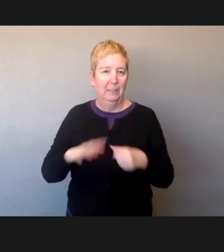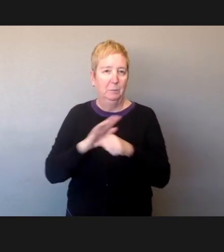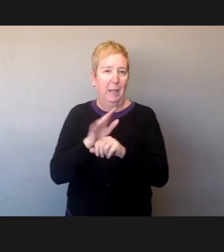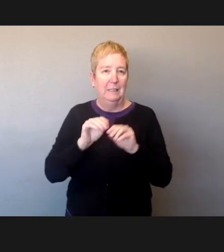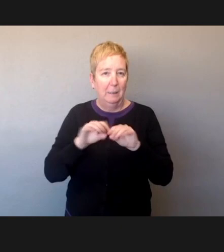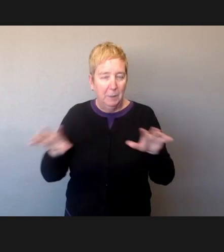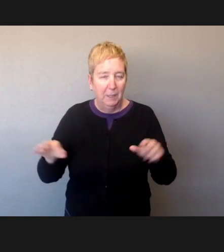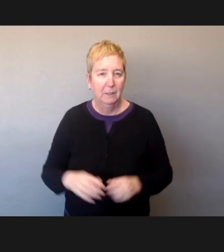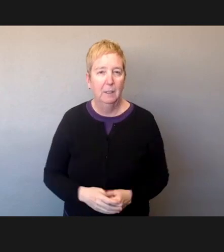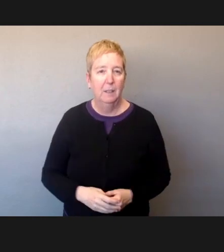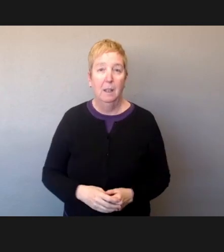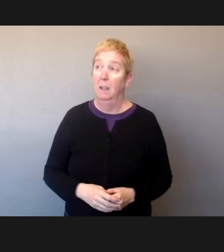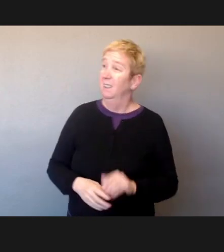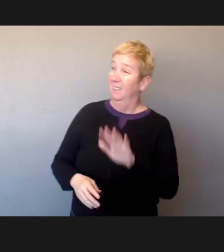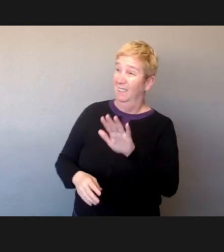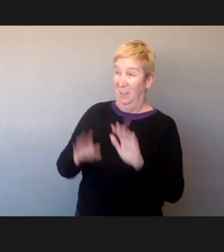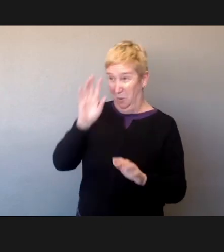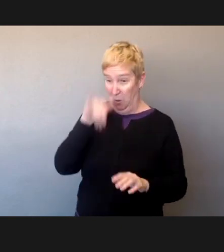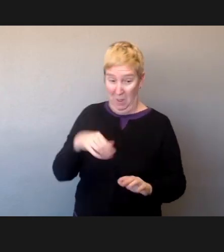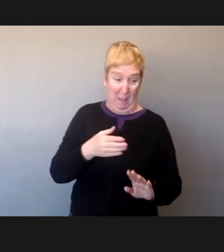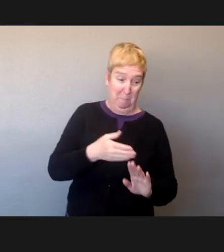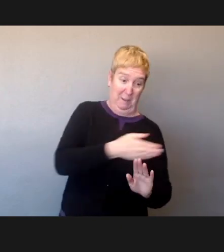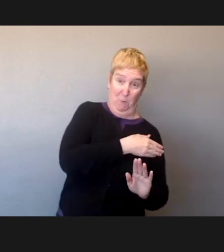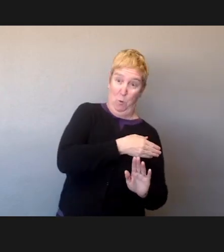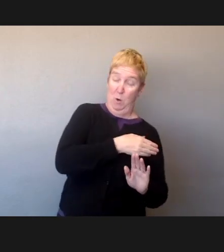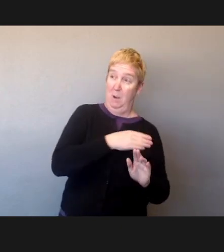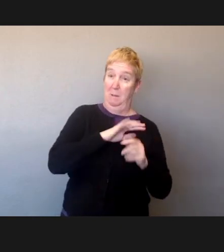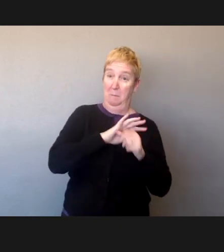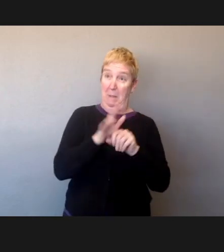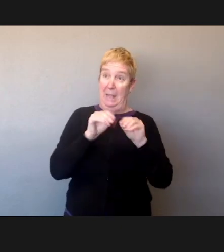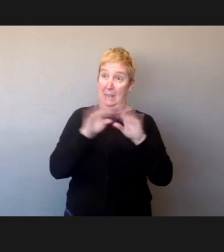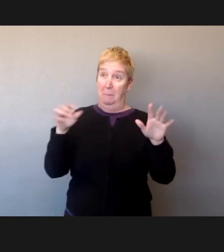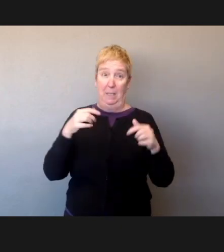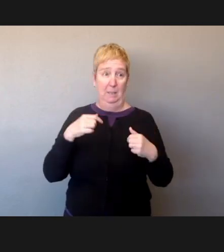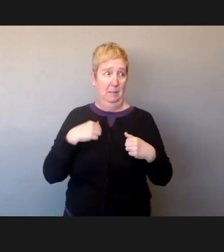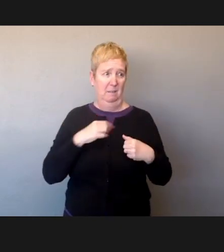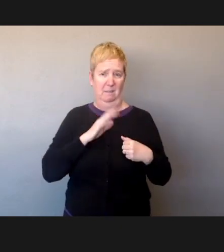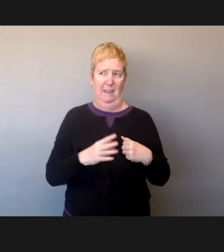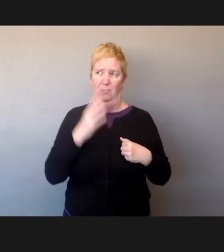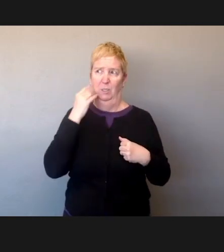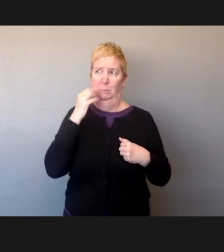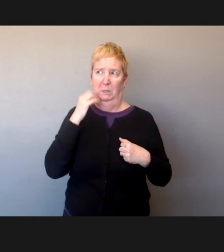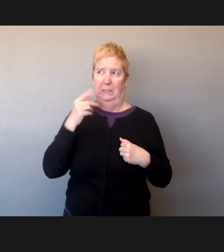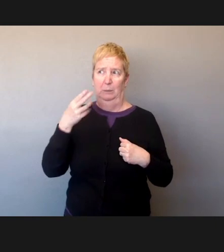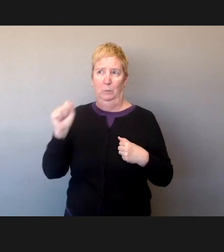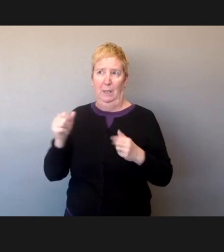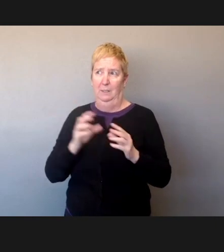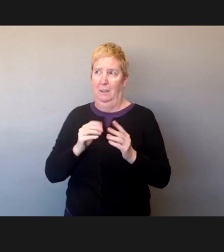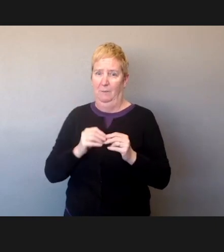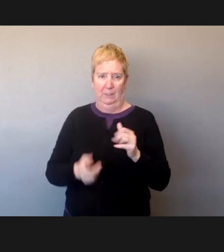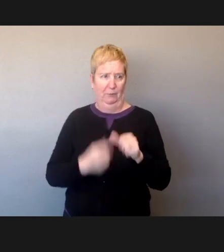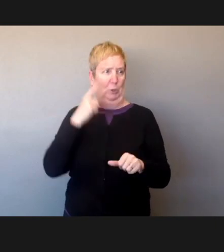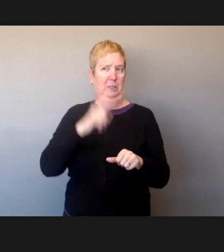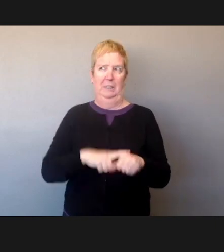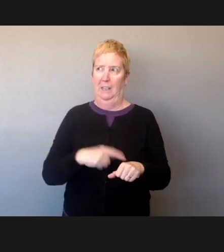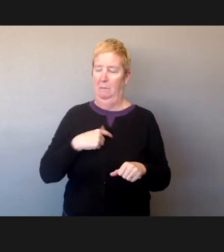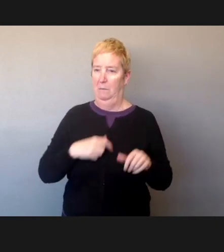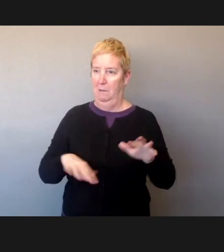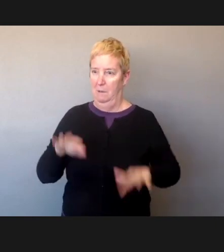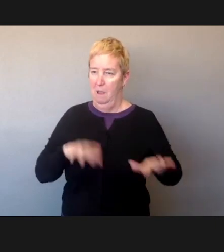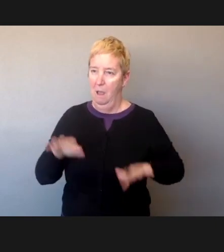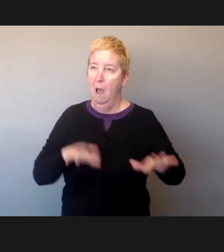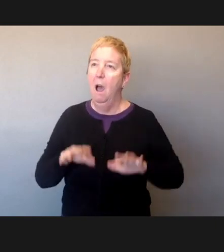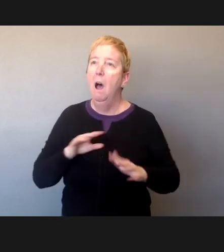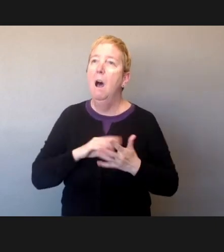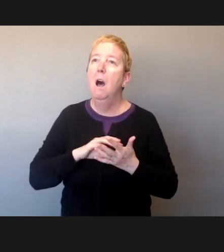never did a press conference before the pandemic started. And so it's been a learning experience for me. And I